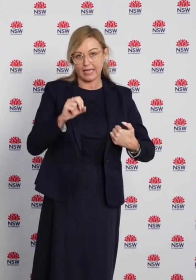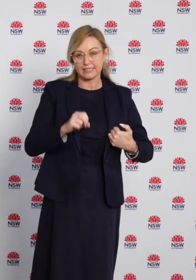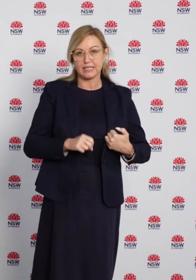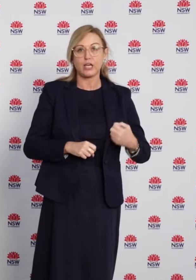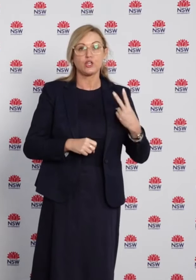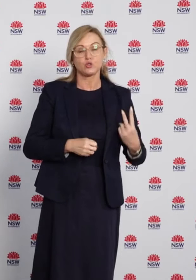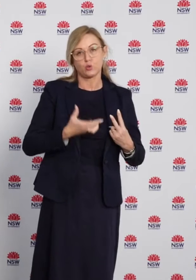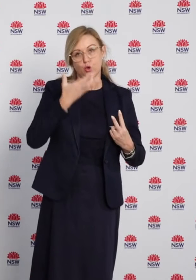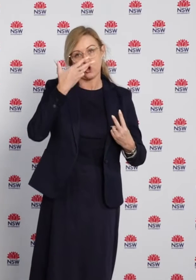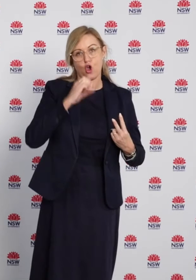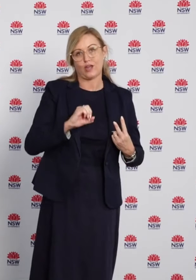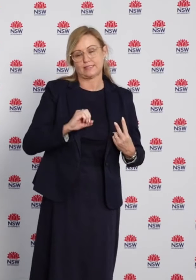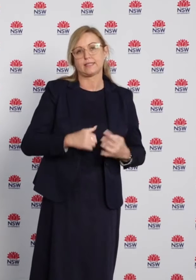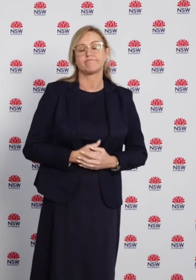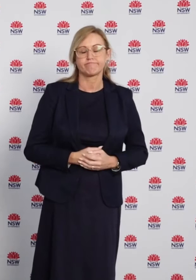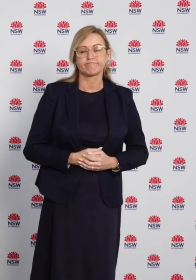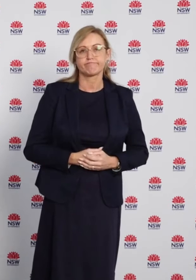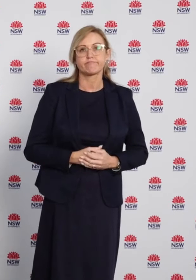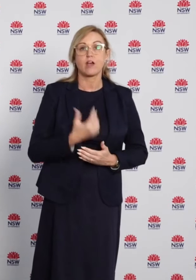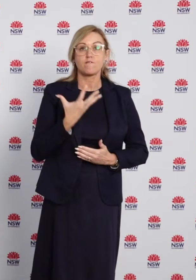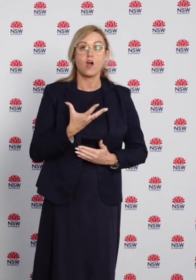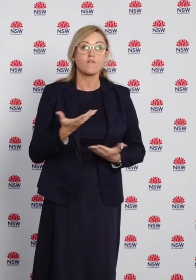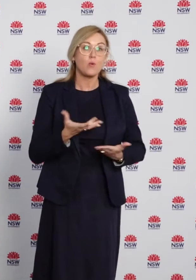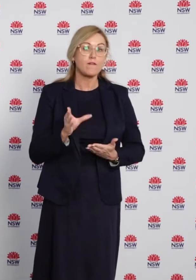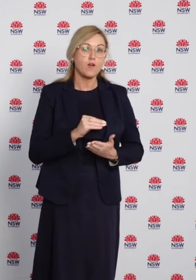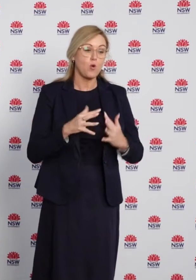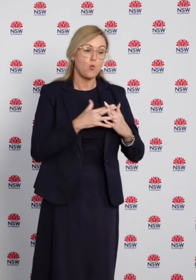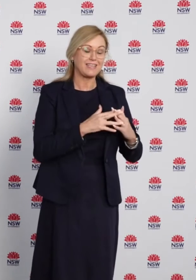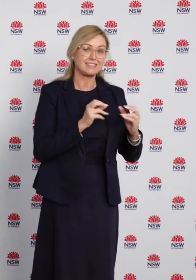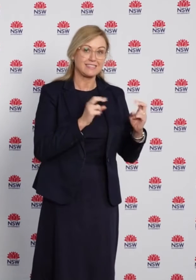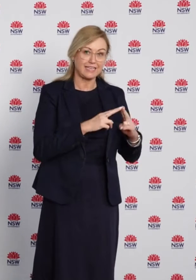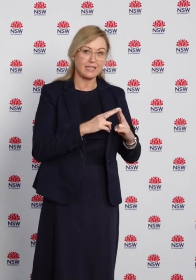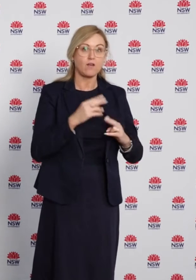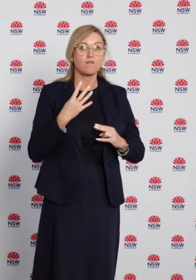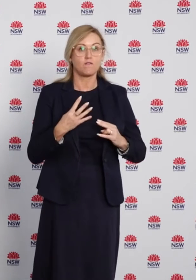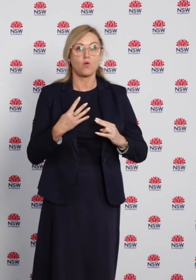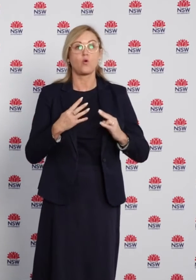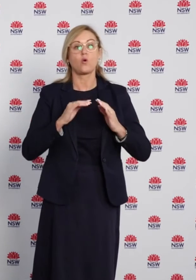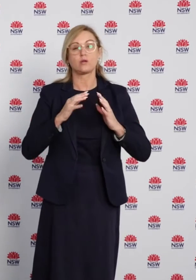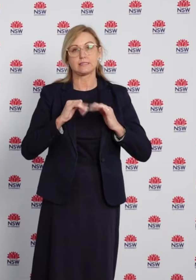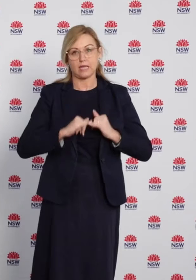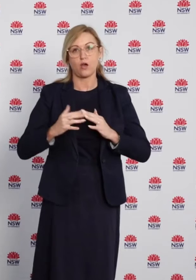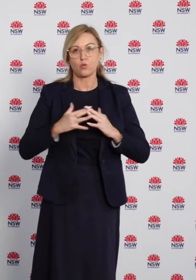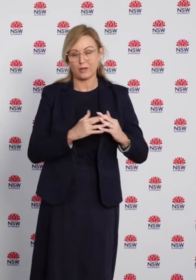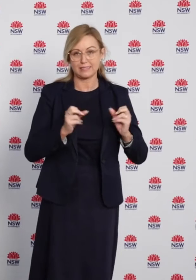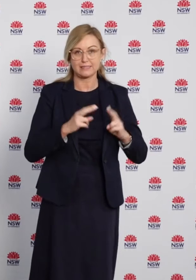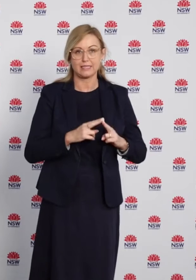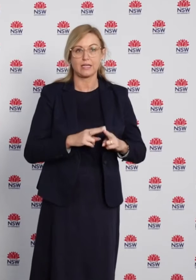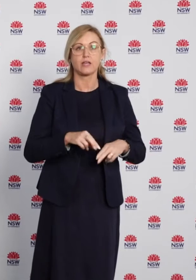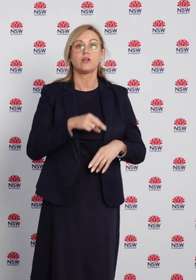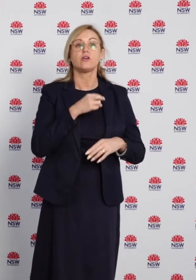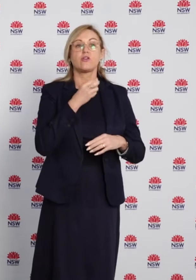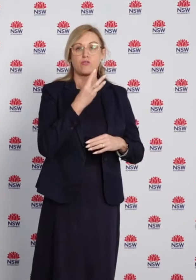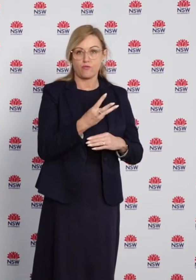were in their 90s. 5 were from Western Sydney, 4 from southwestern Sydney, 3 were from Nepean Blue